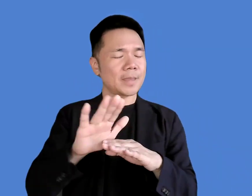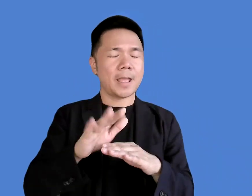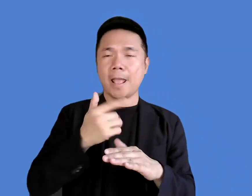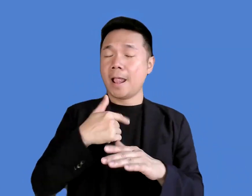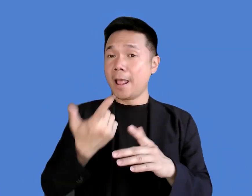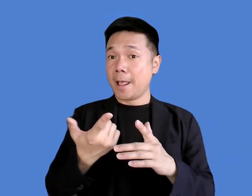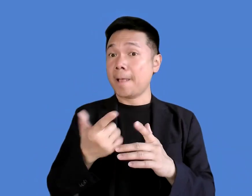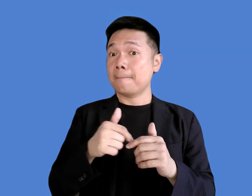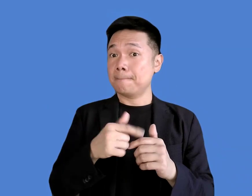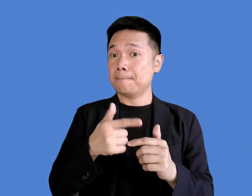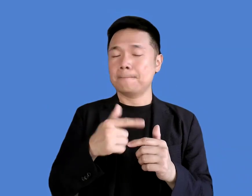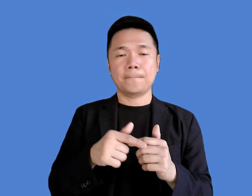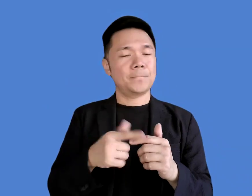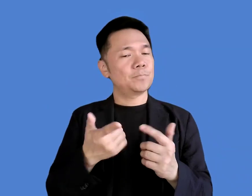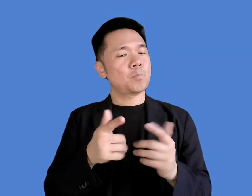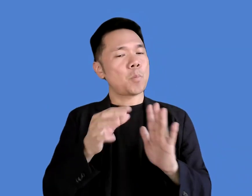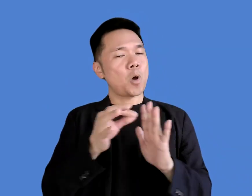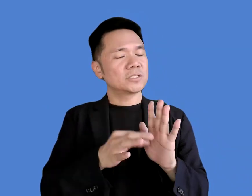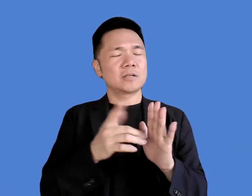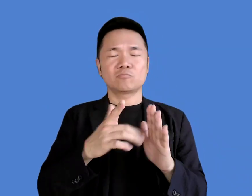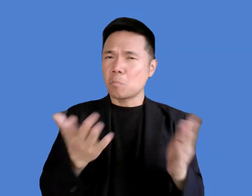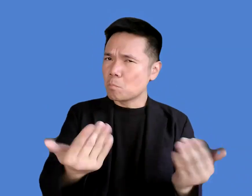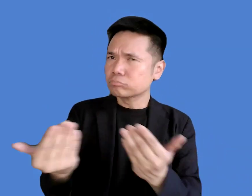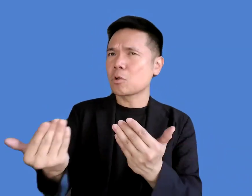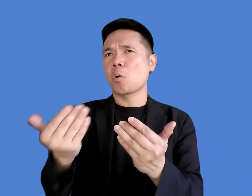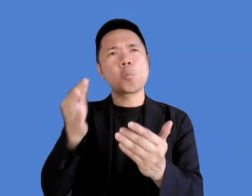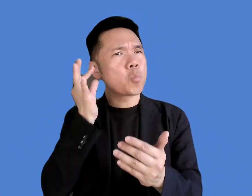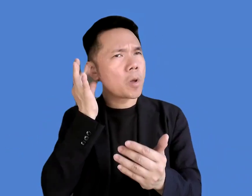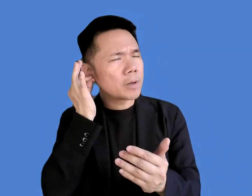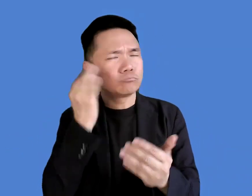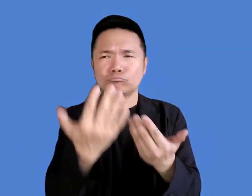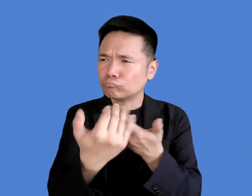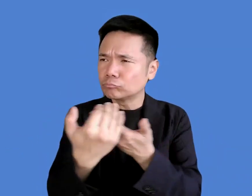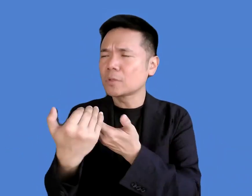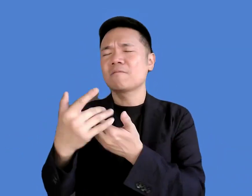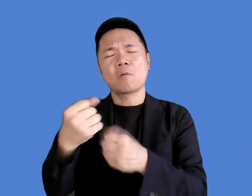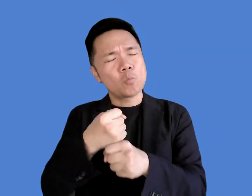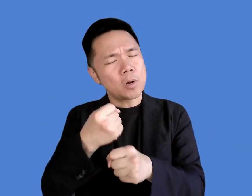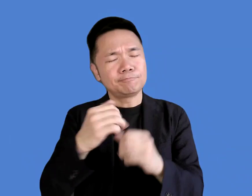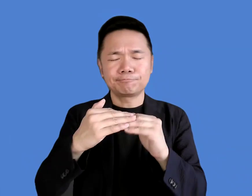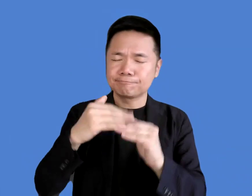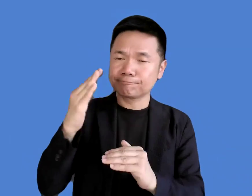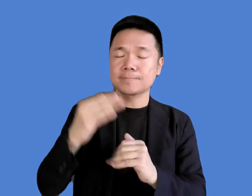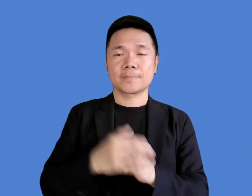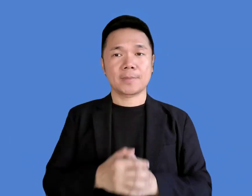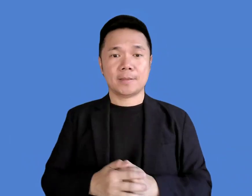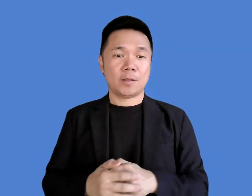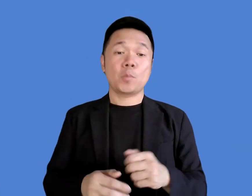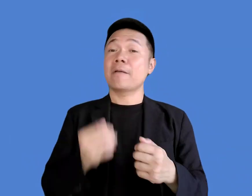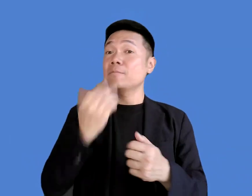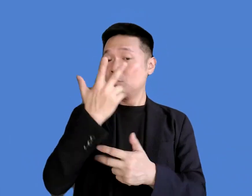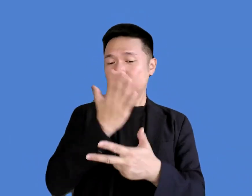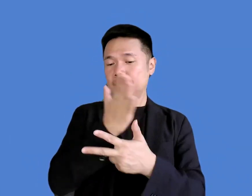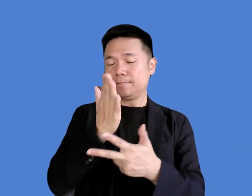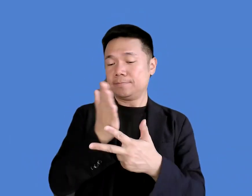policies to enable more women to lead and participate equitably in the world of work. So we have a 3-phased approach.